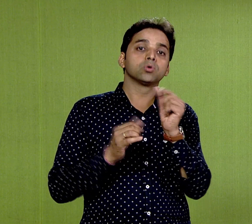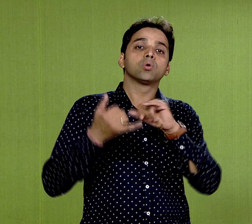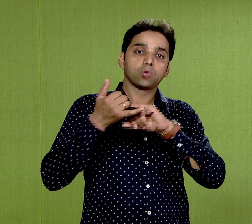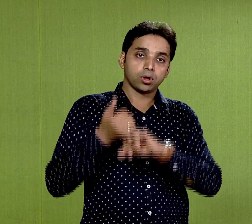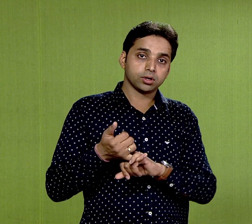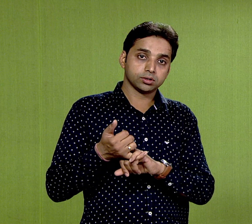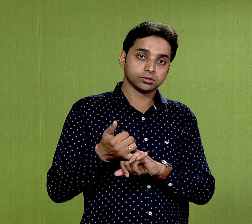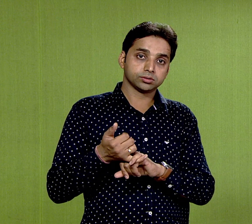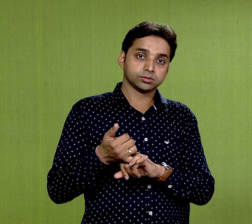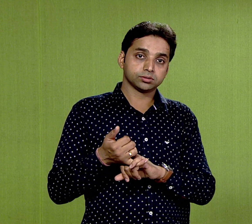Daswant,